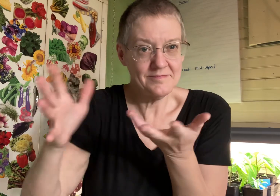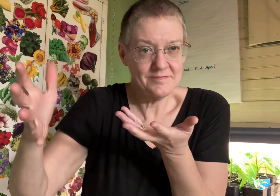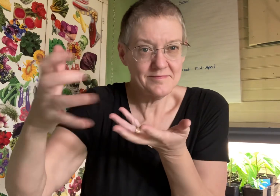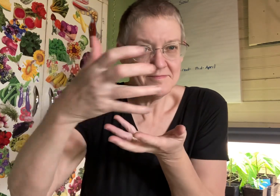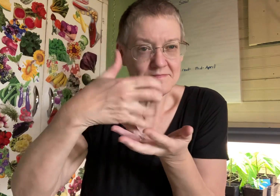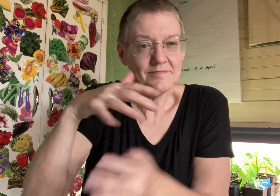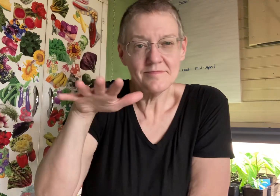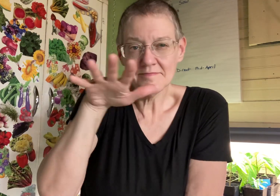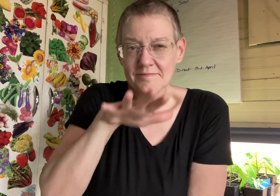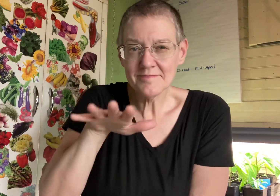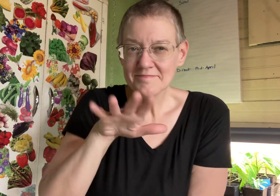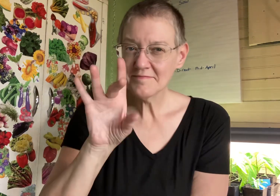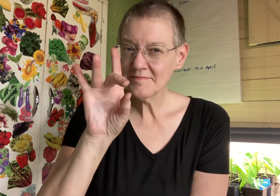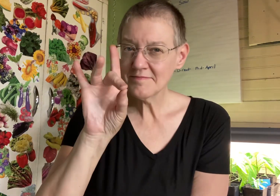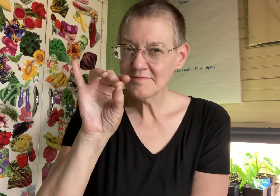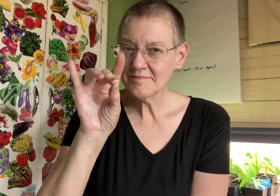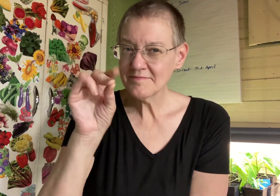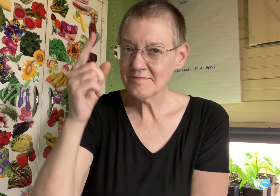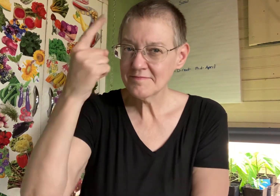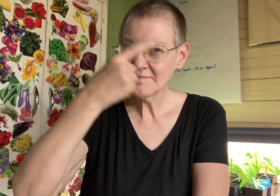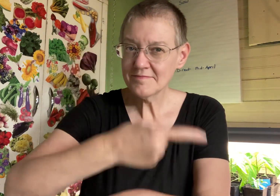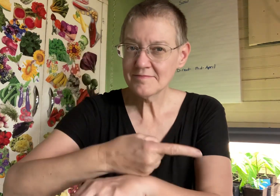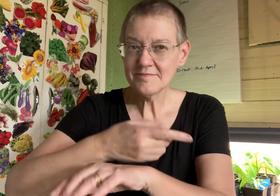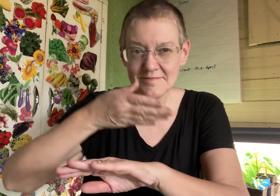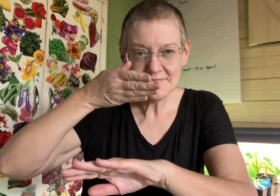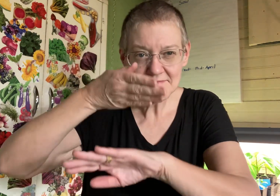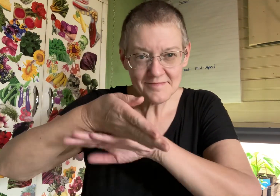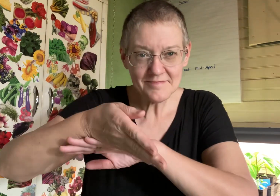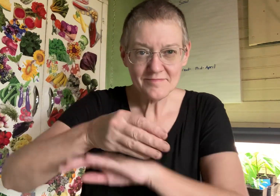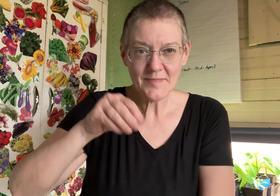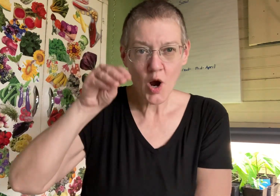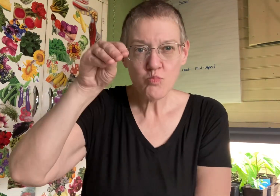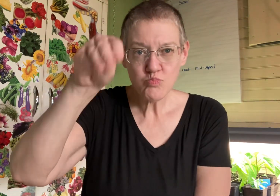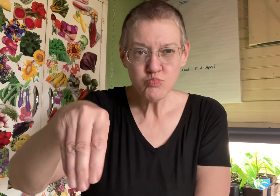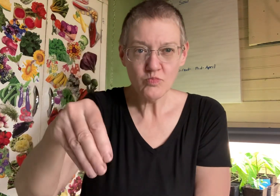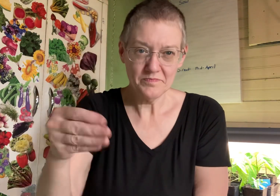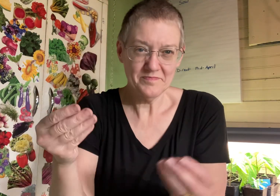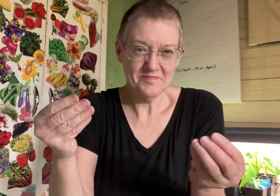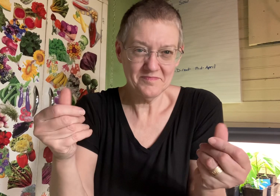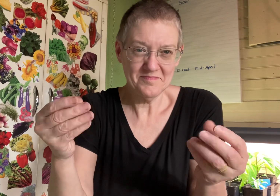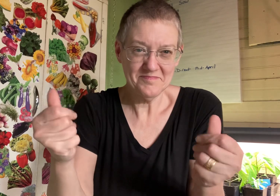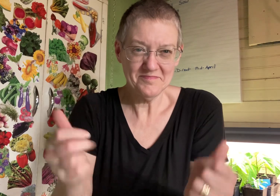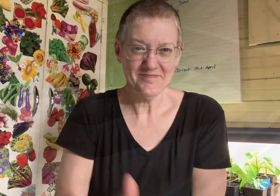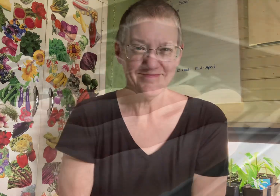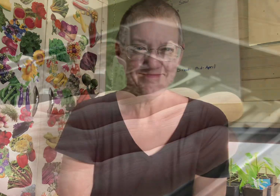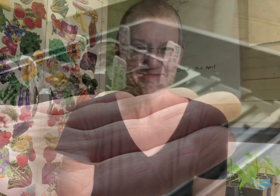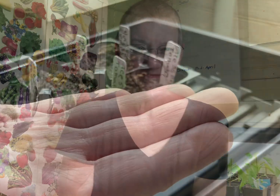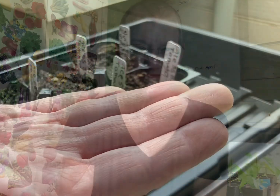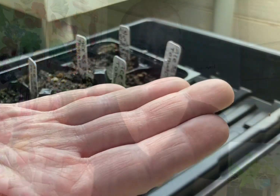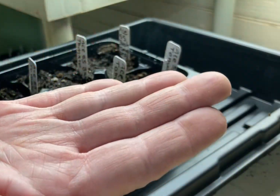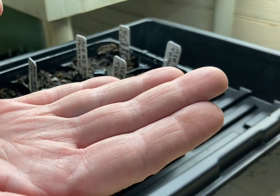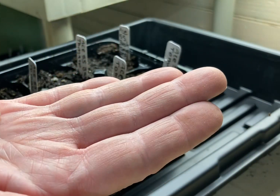Ace 55 tomatoes are ready to harvest about 80 days after you transplant them into the garden.